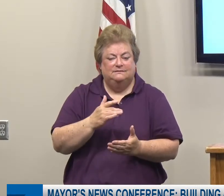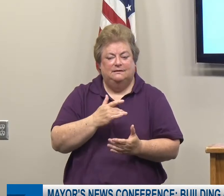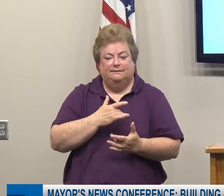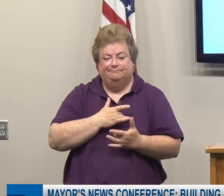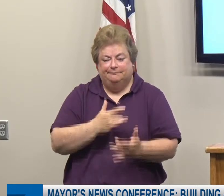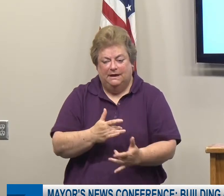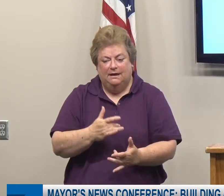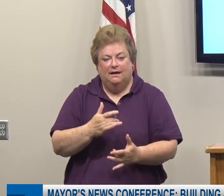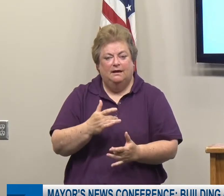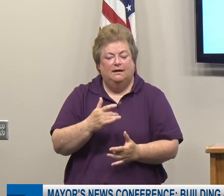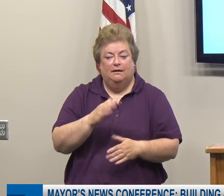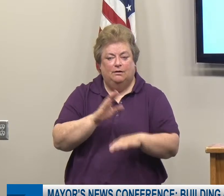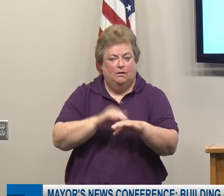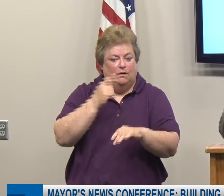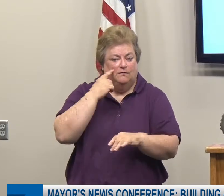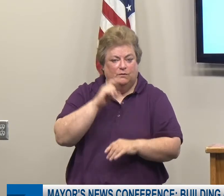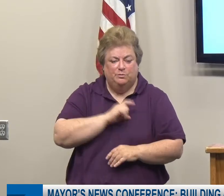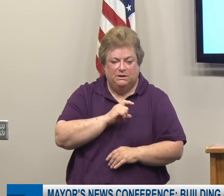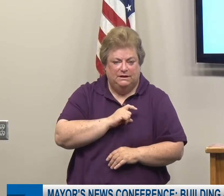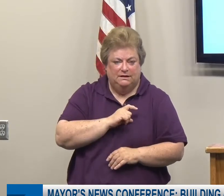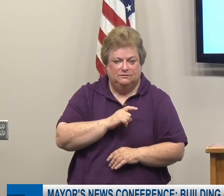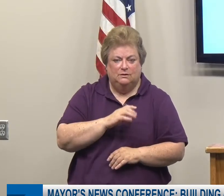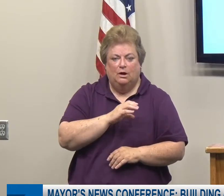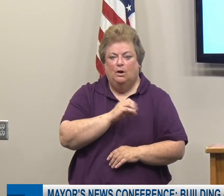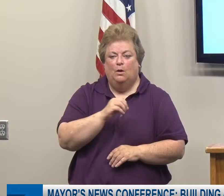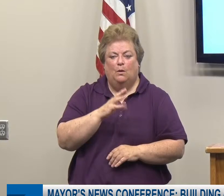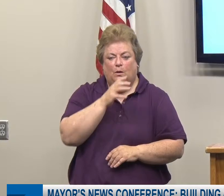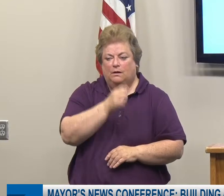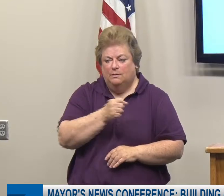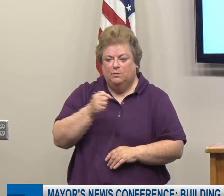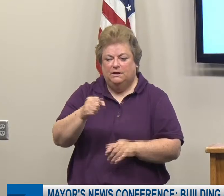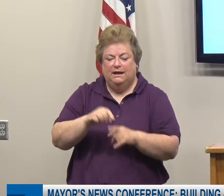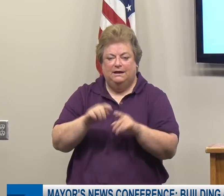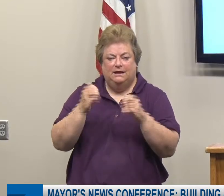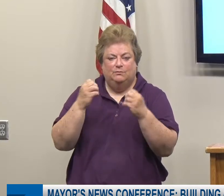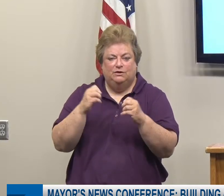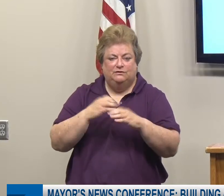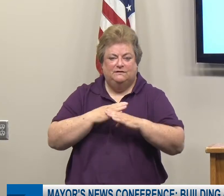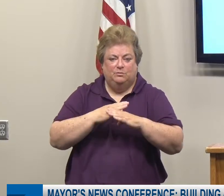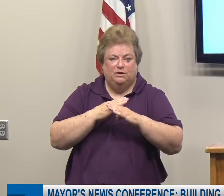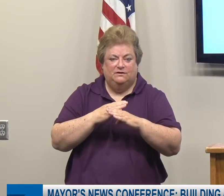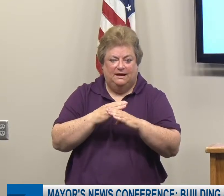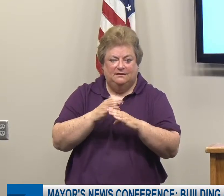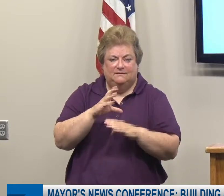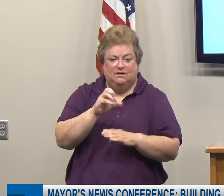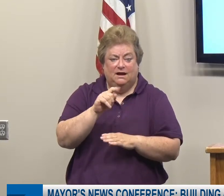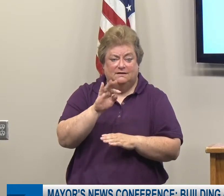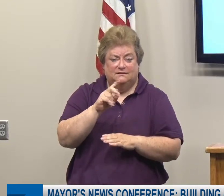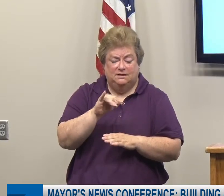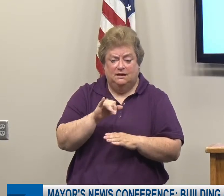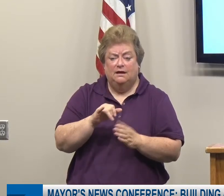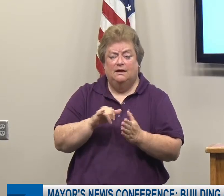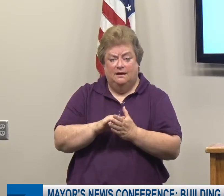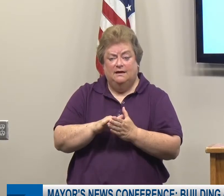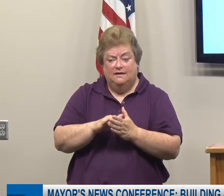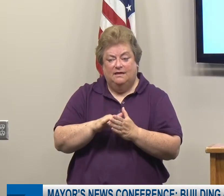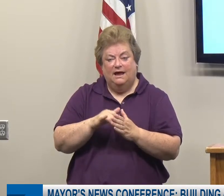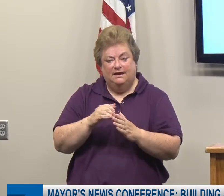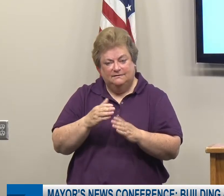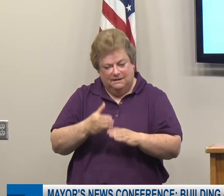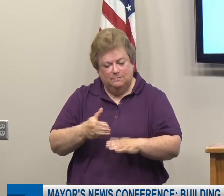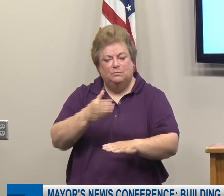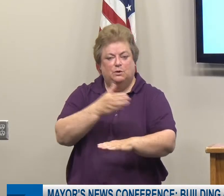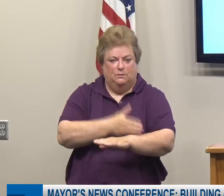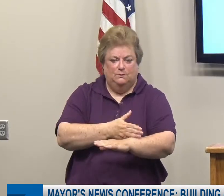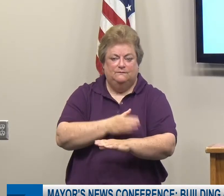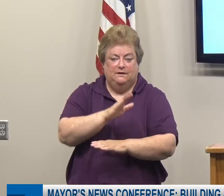for service, are less likely to be placed into emergency protective custody. That is impactful and improves the quality